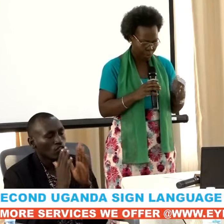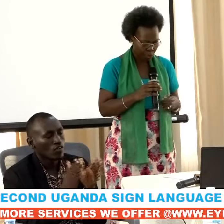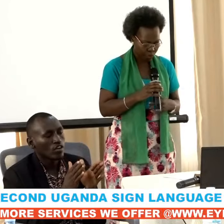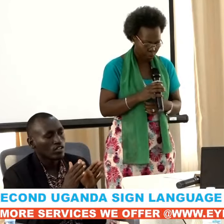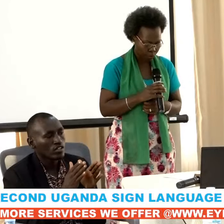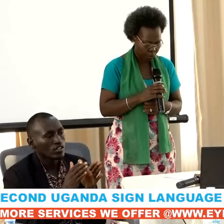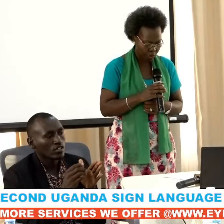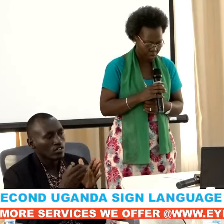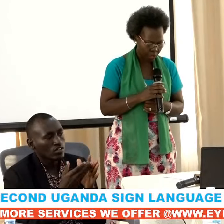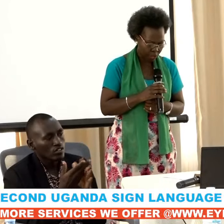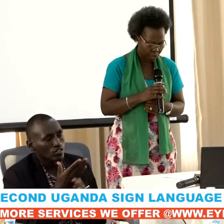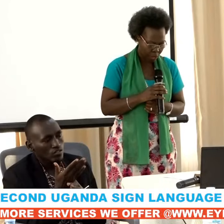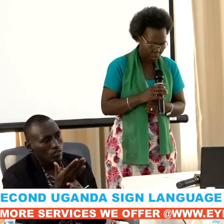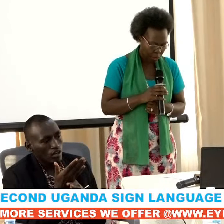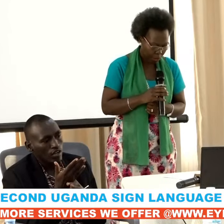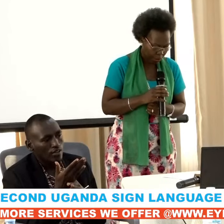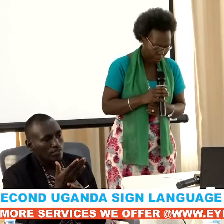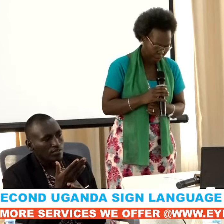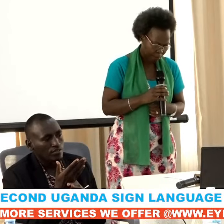the approval of various